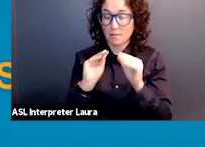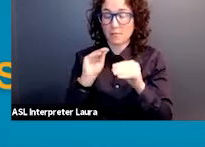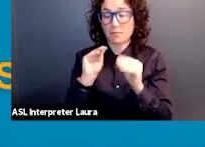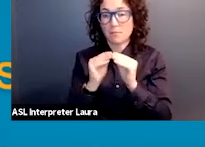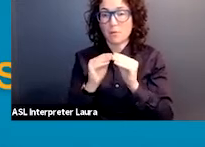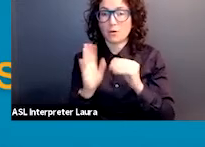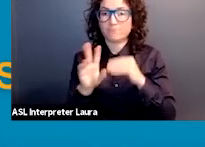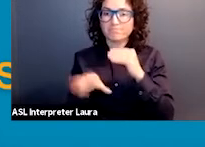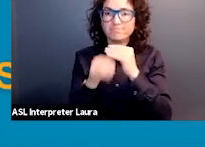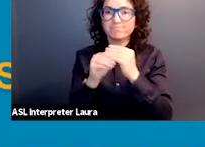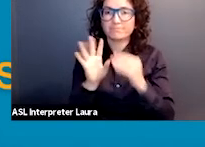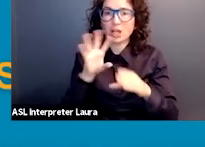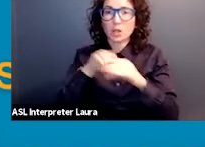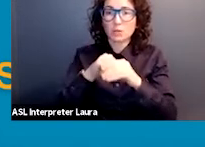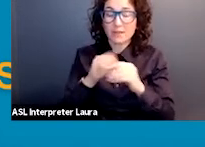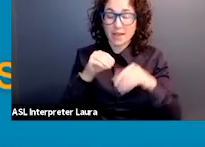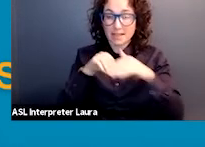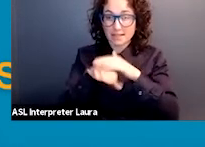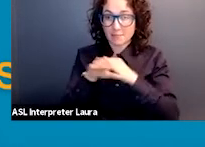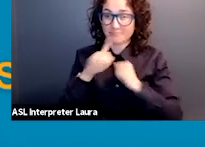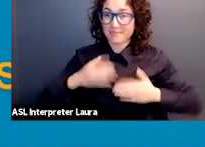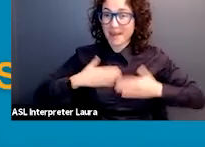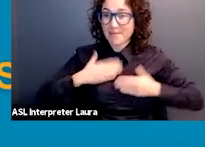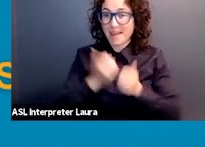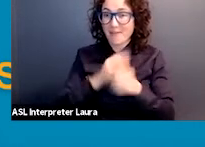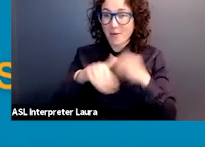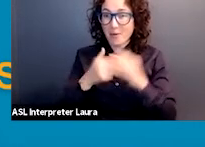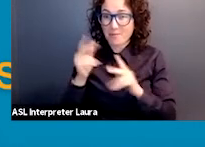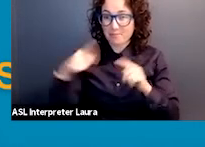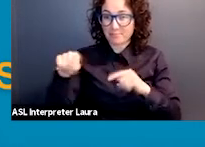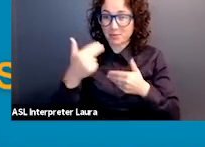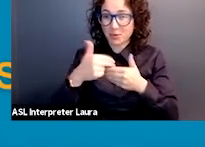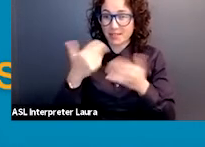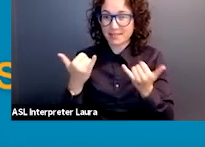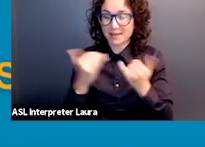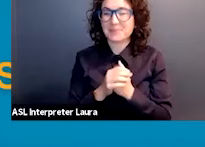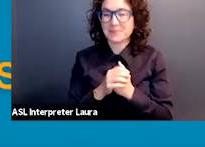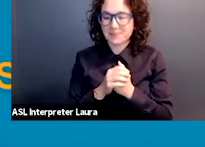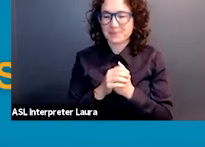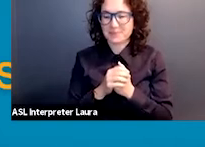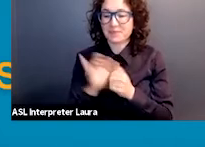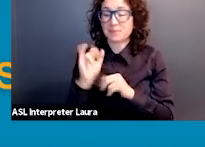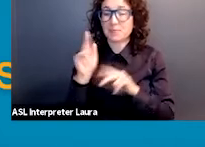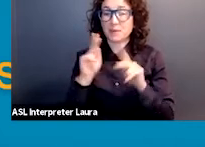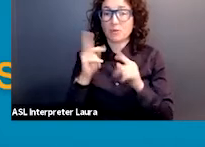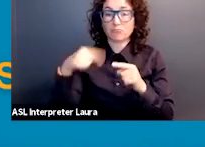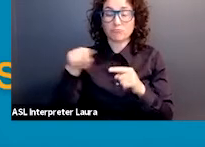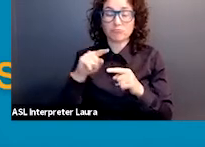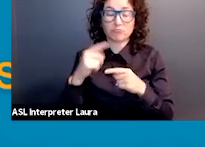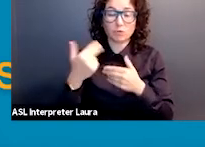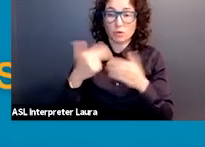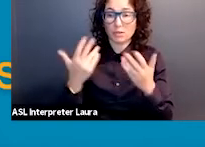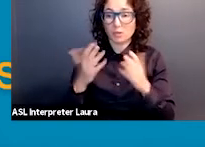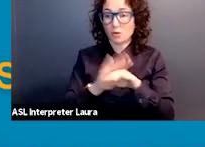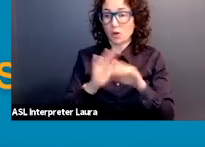Accessible. We're happy to have everyone joining us today. As people join us online